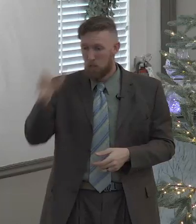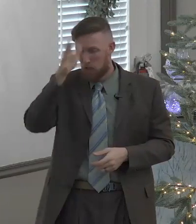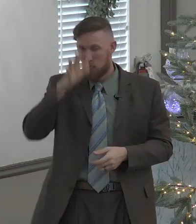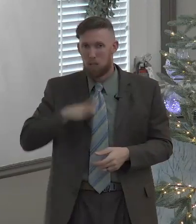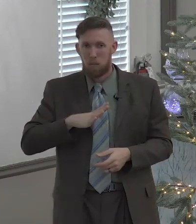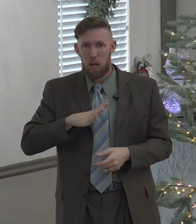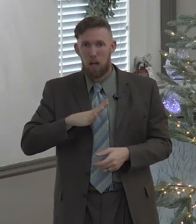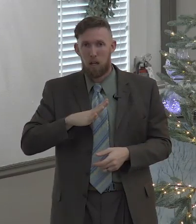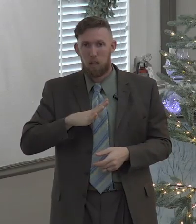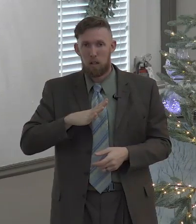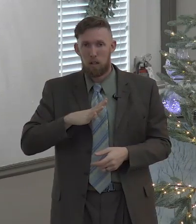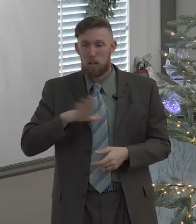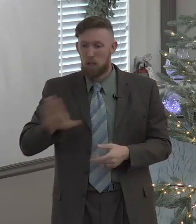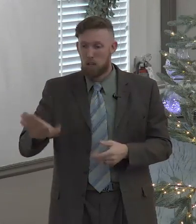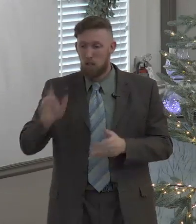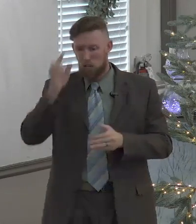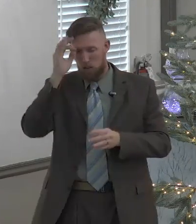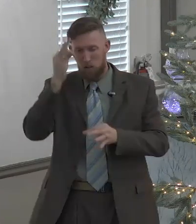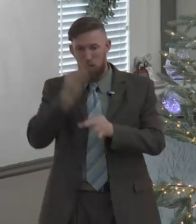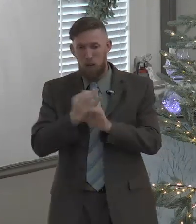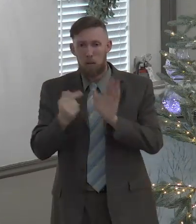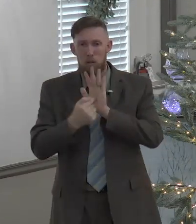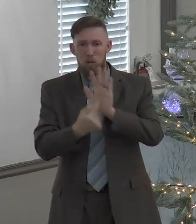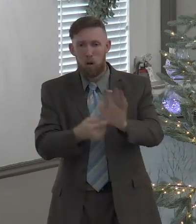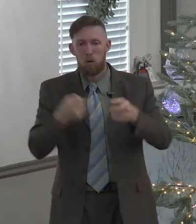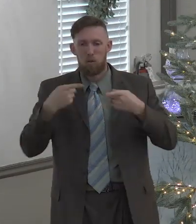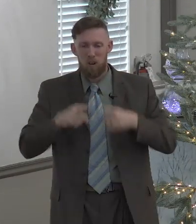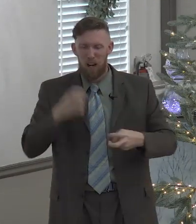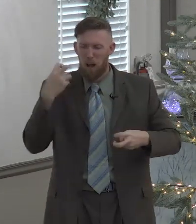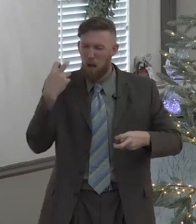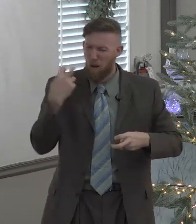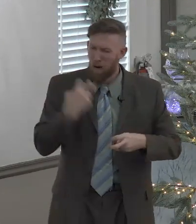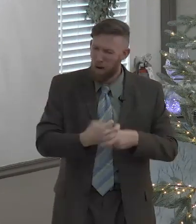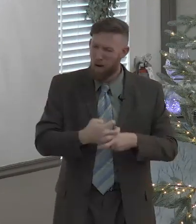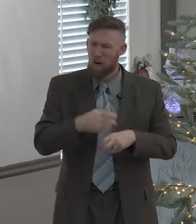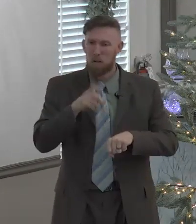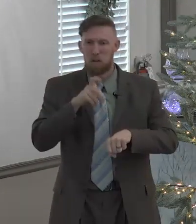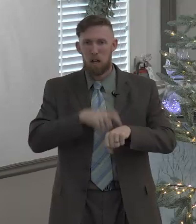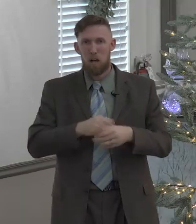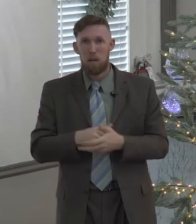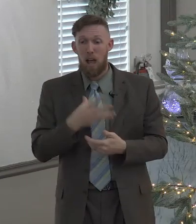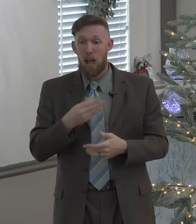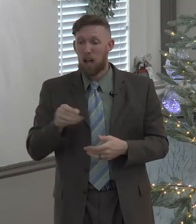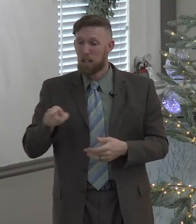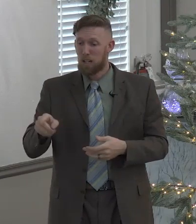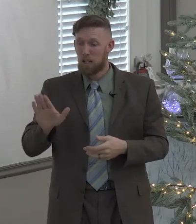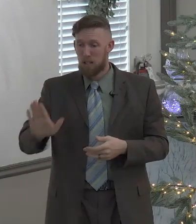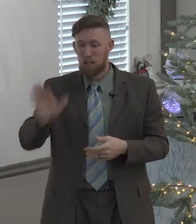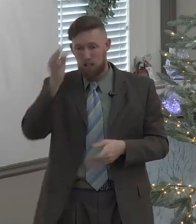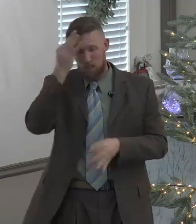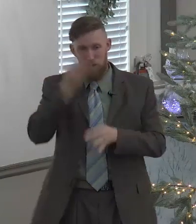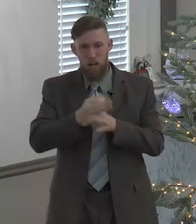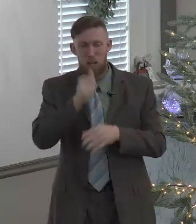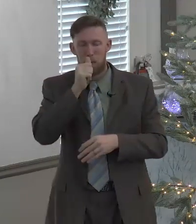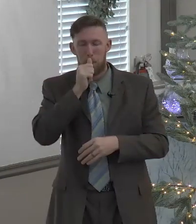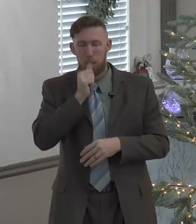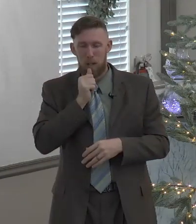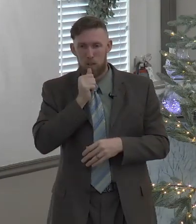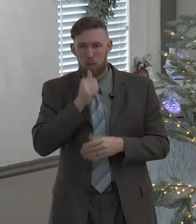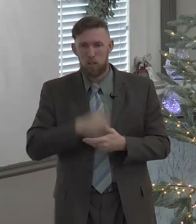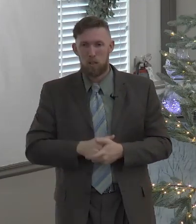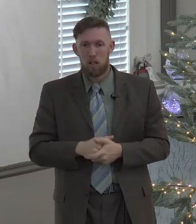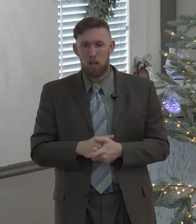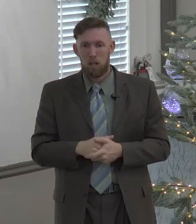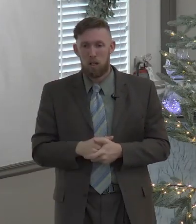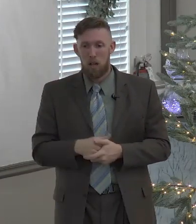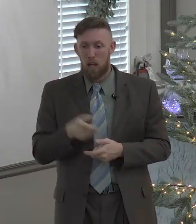So here Jairus, his faith got revealed in a very, very tragic moment in time. But I want you to see number two, I